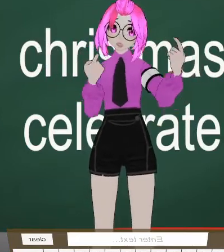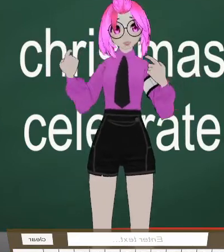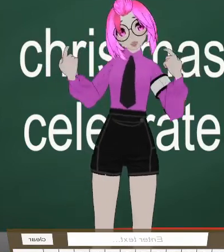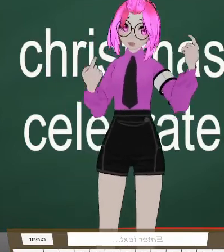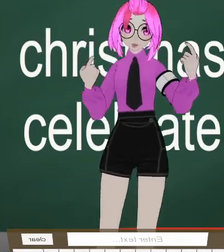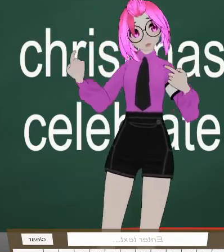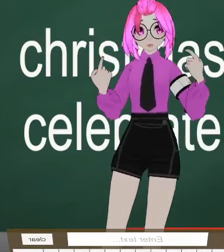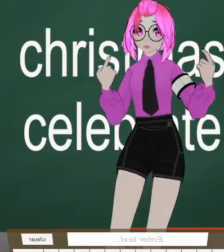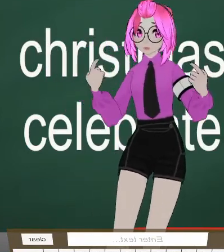celebrate